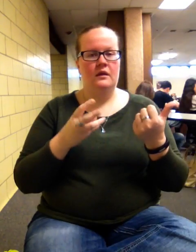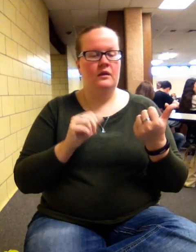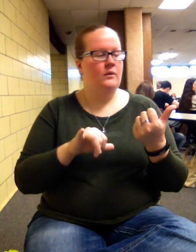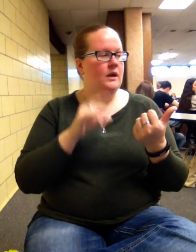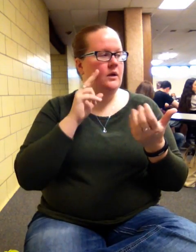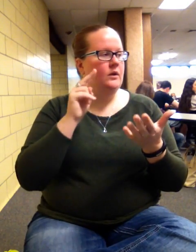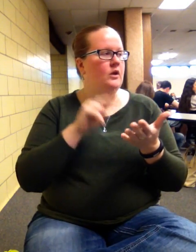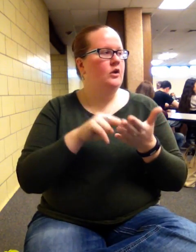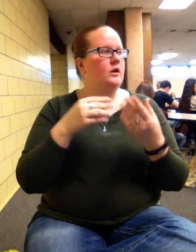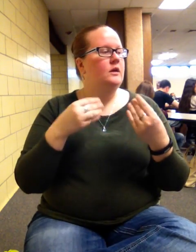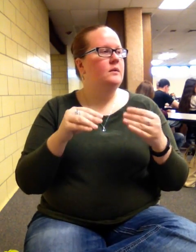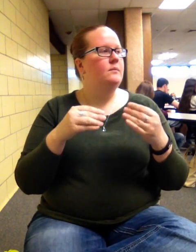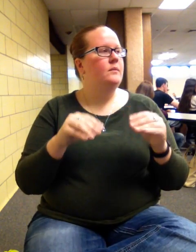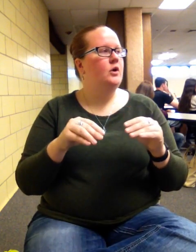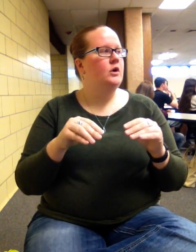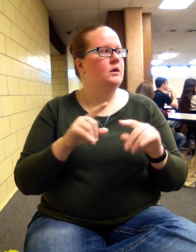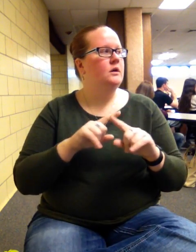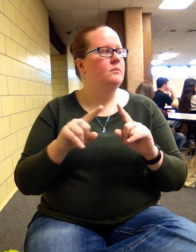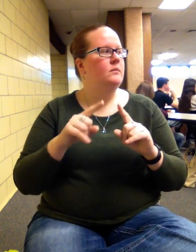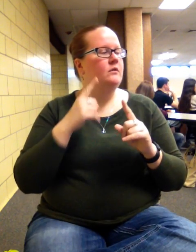but let's just look at it, like I said, for right now,